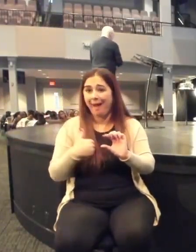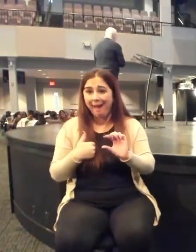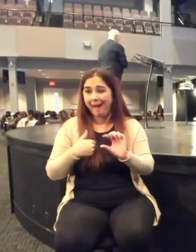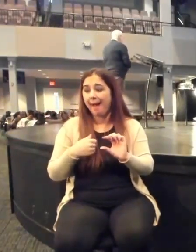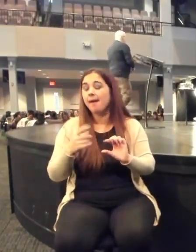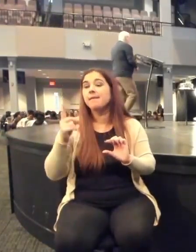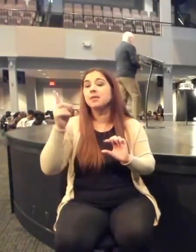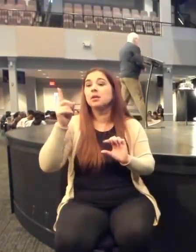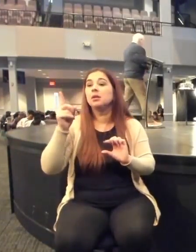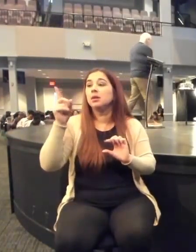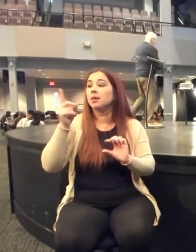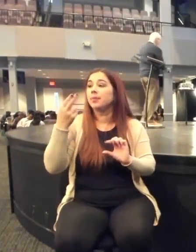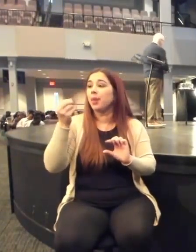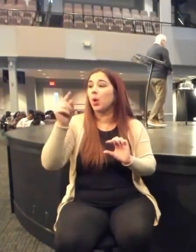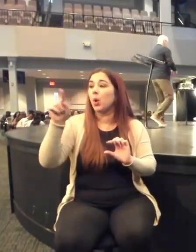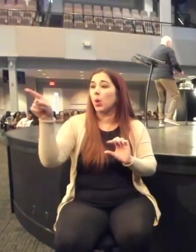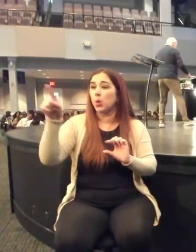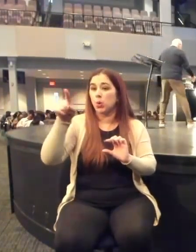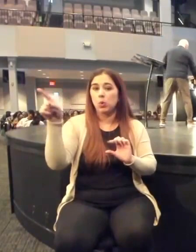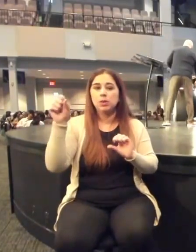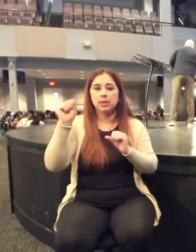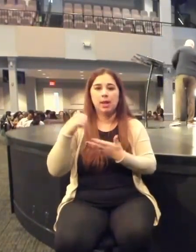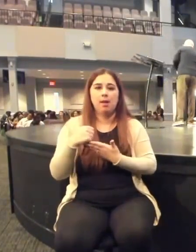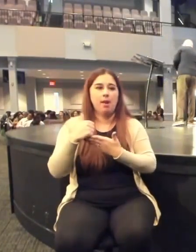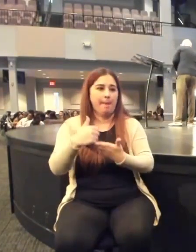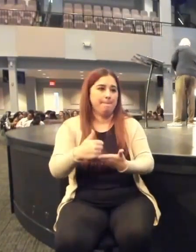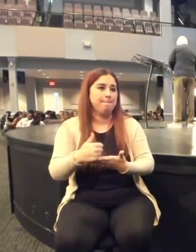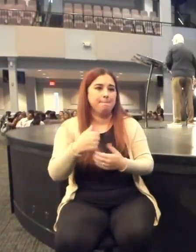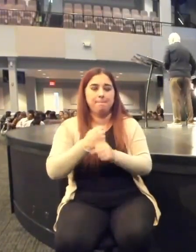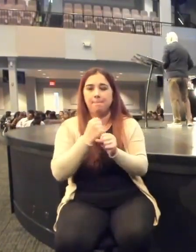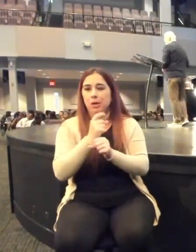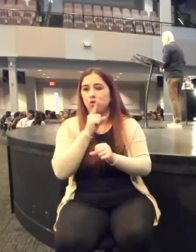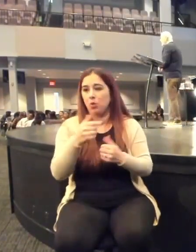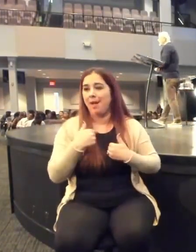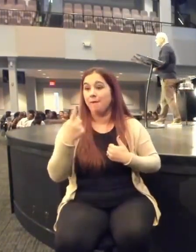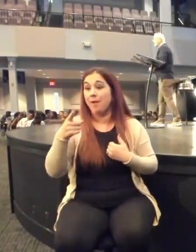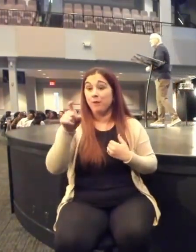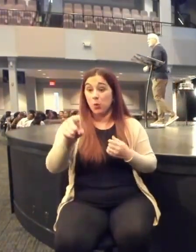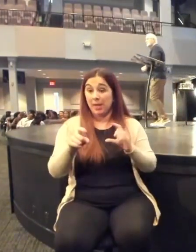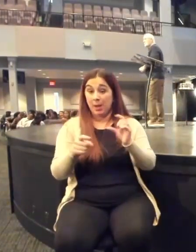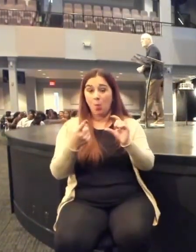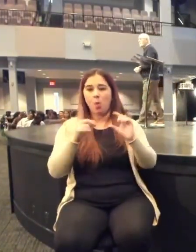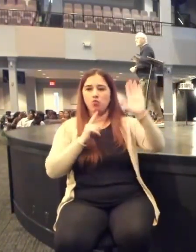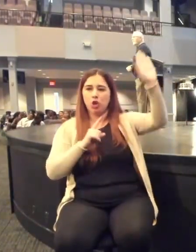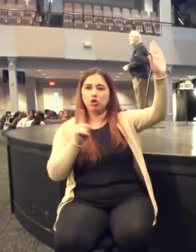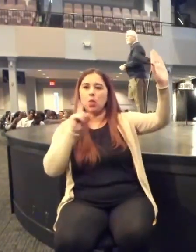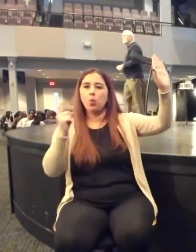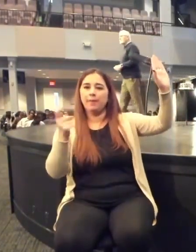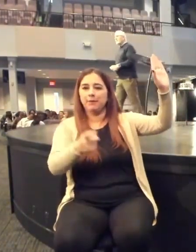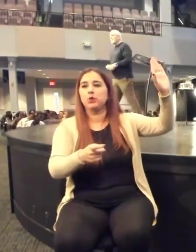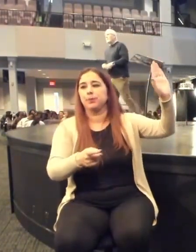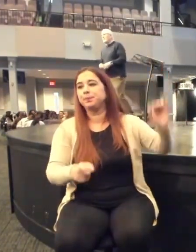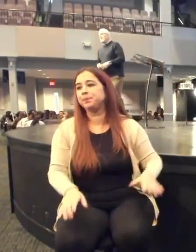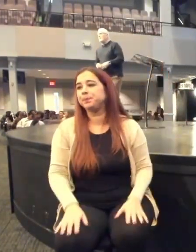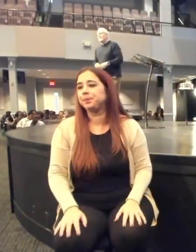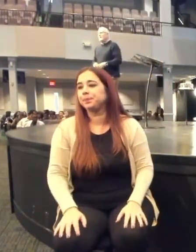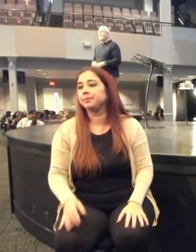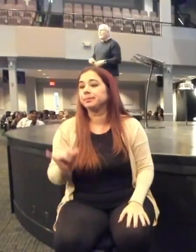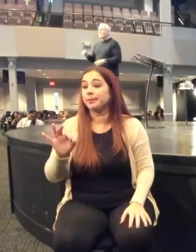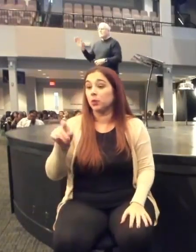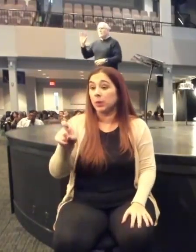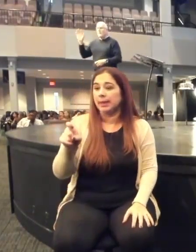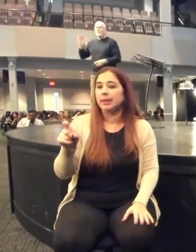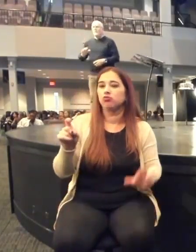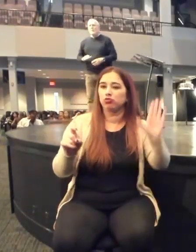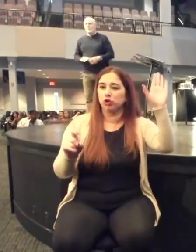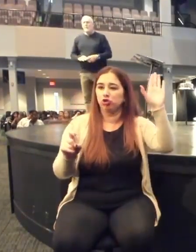are passing among us right now to make sure that you have that available for you. Just raise your hand. They'd love to serve you there. So anyone that needs that, you